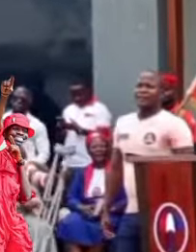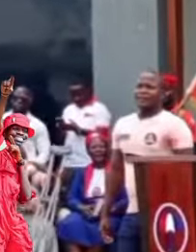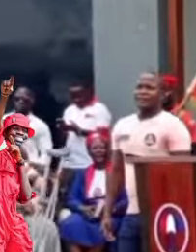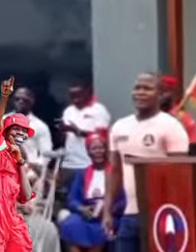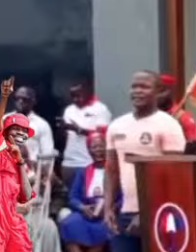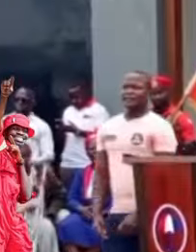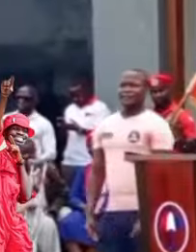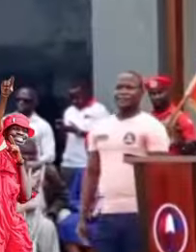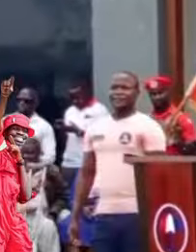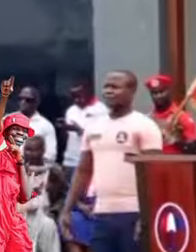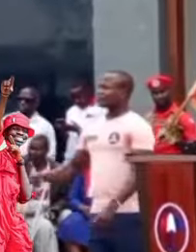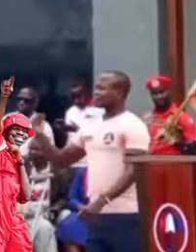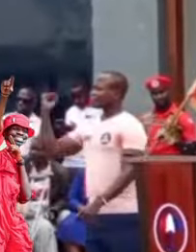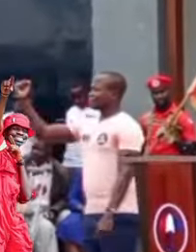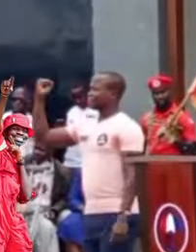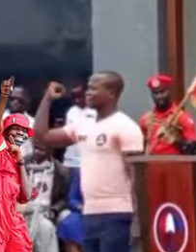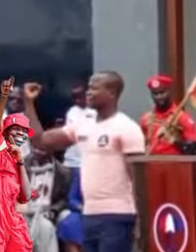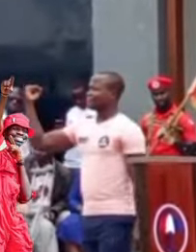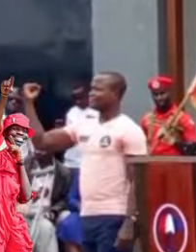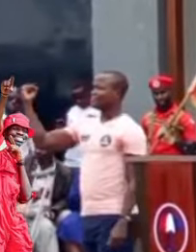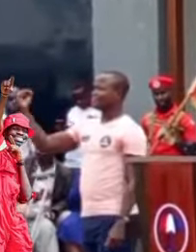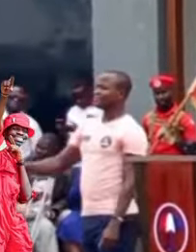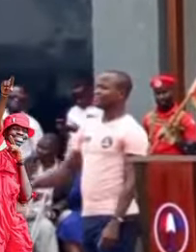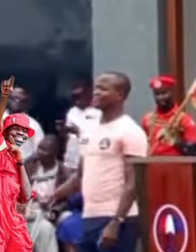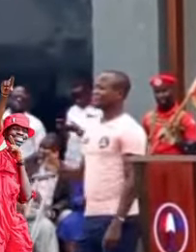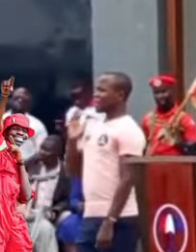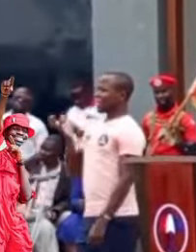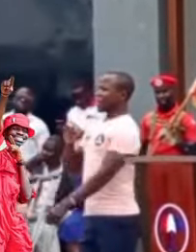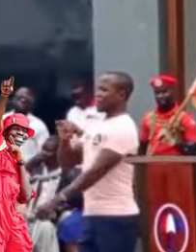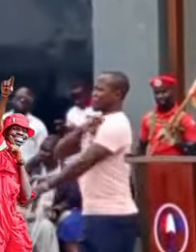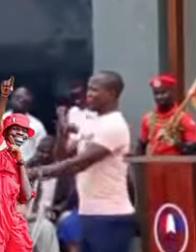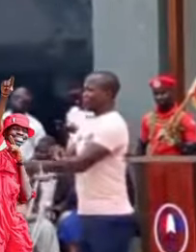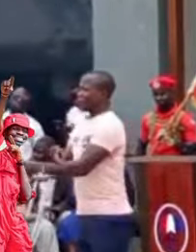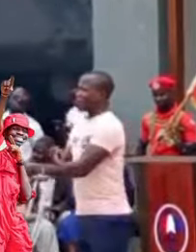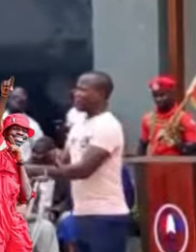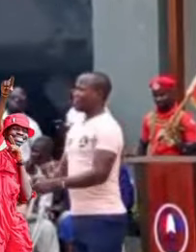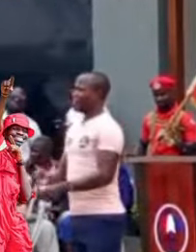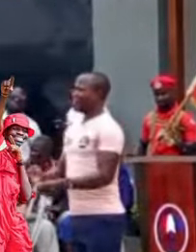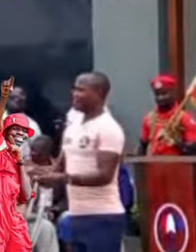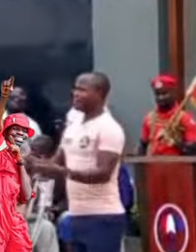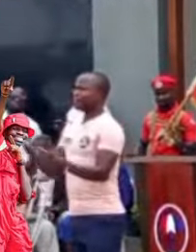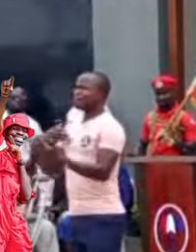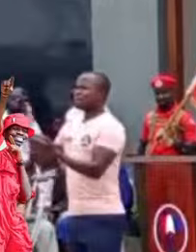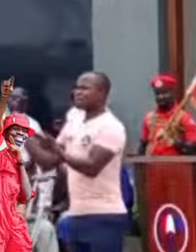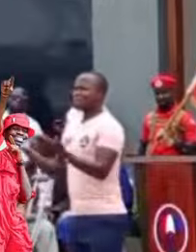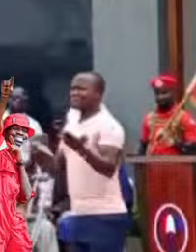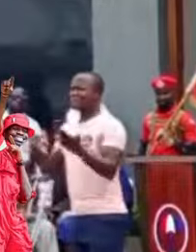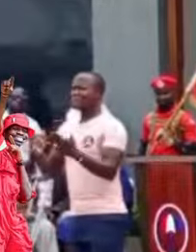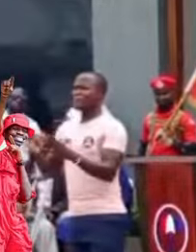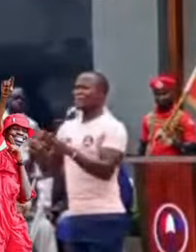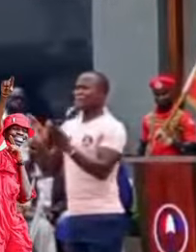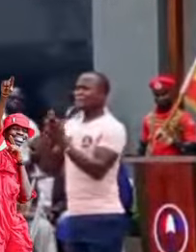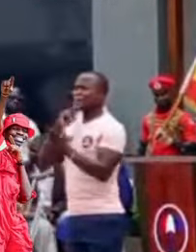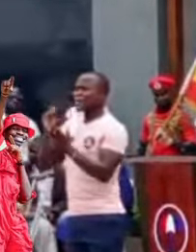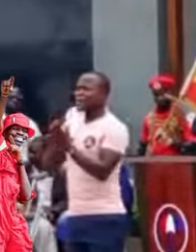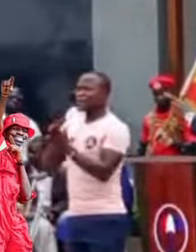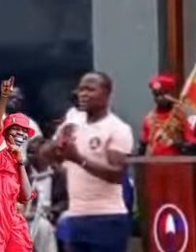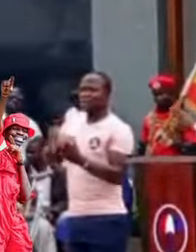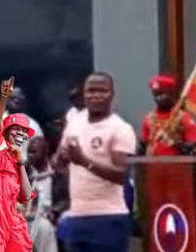Thank you very much. People power. Our power. Wana mukulikeye basebo ne